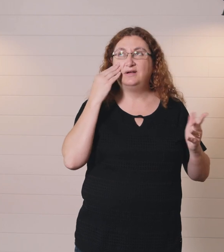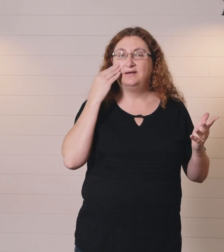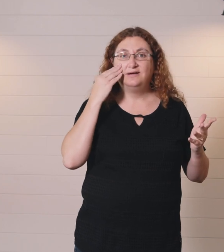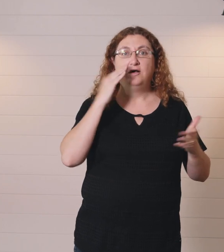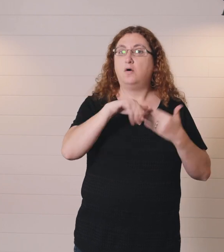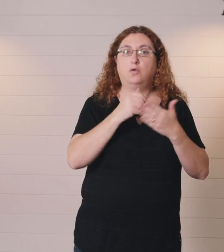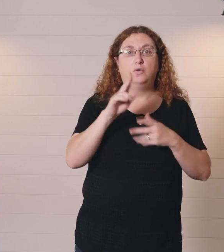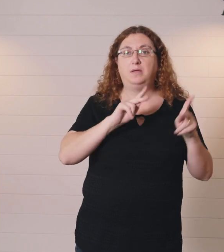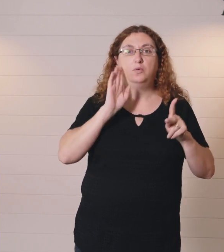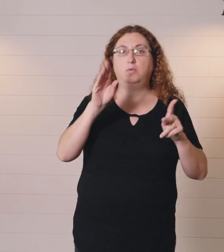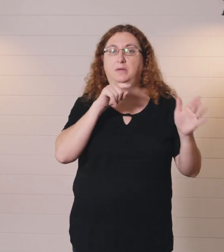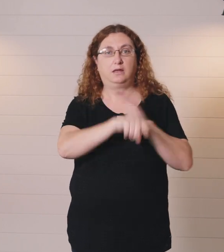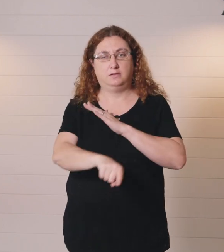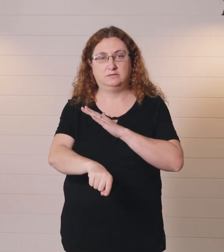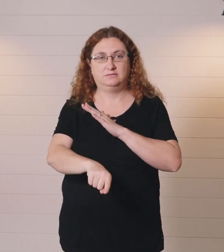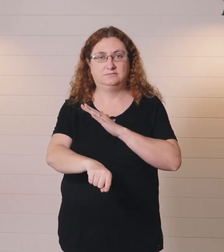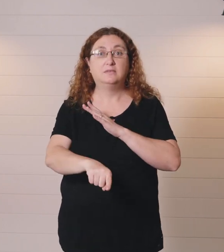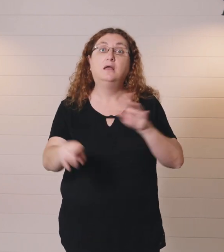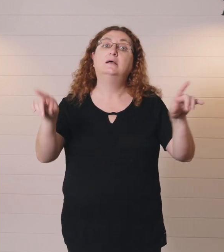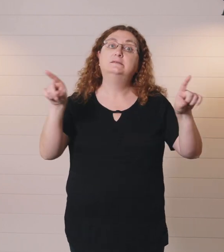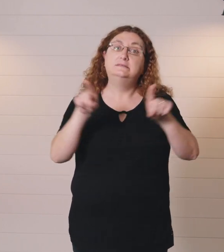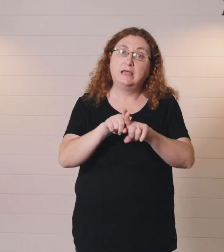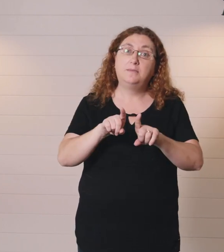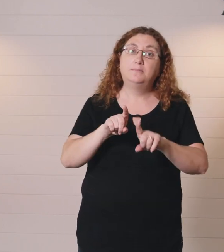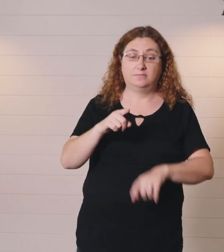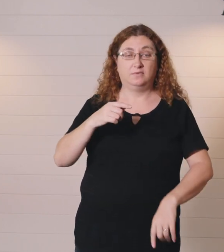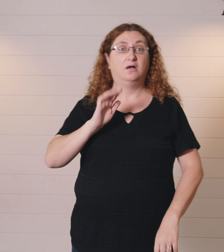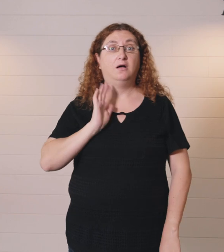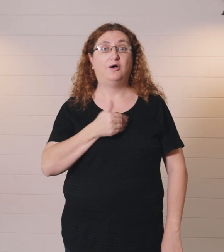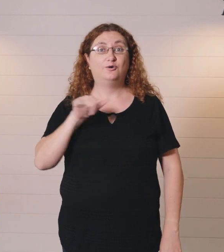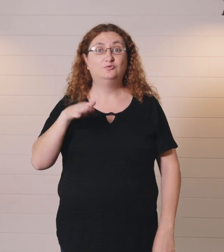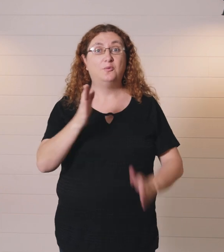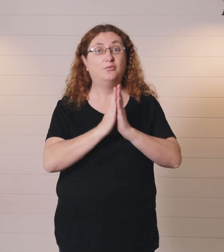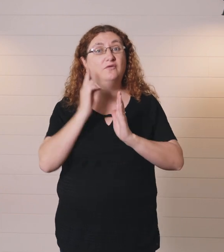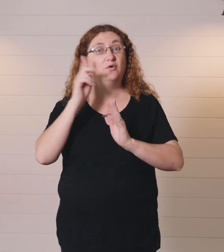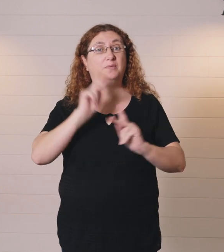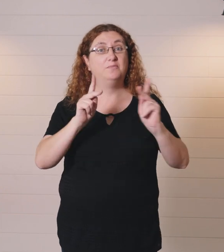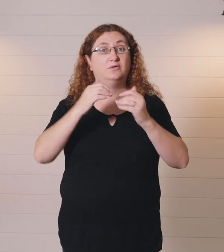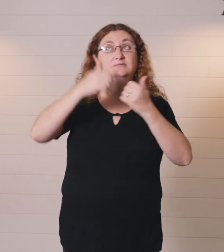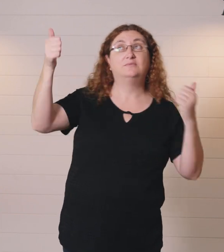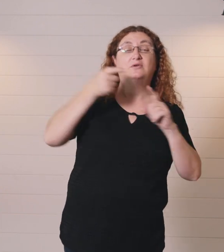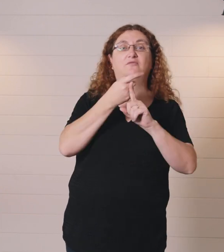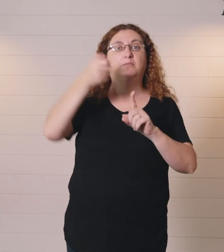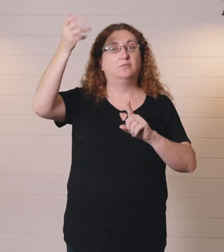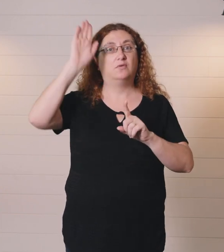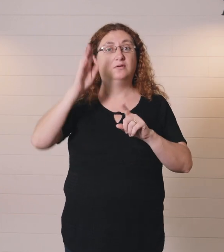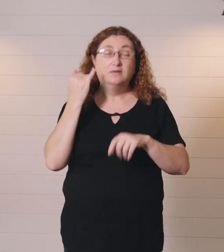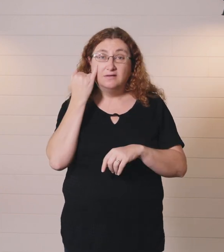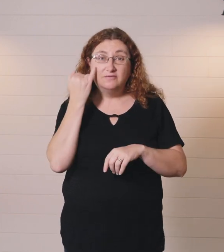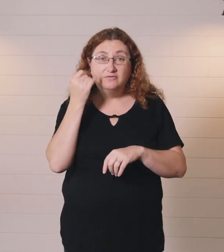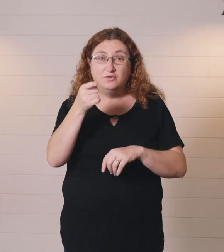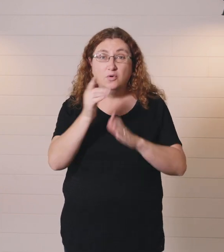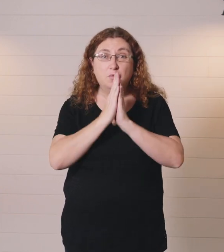And how much more we should intercede for those who will perish for eternity. I was thinking about it this week. If everyone